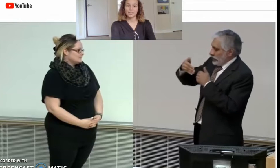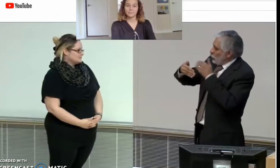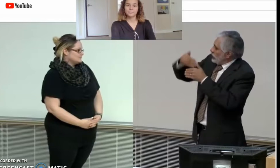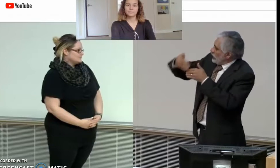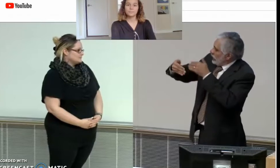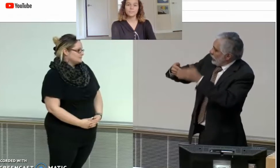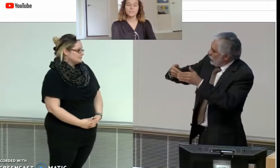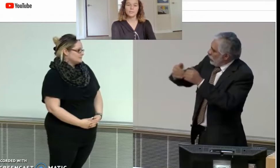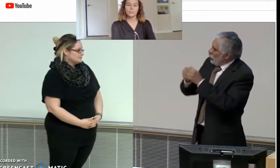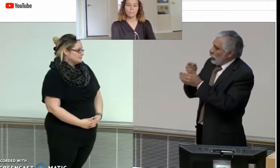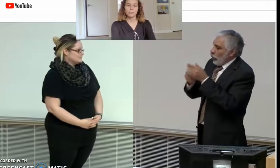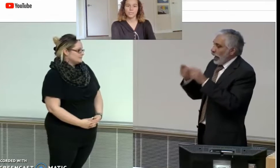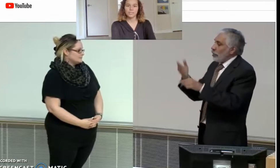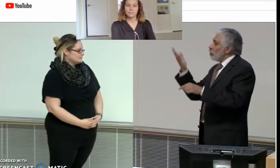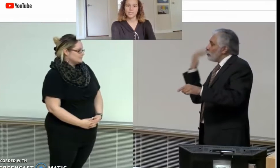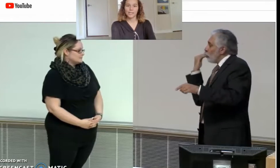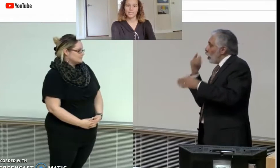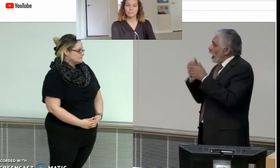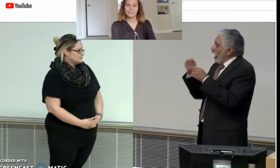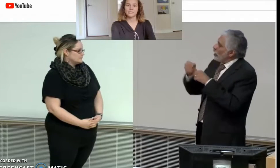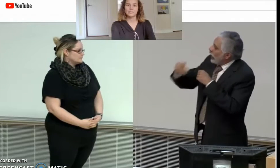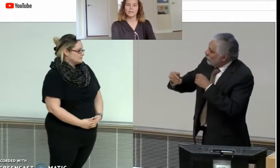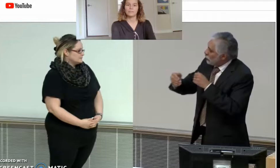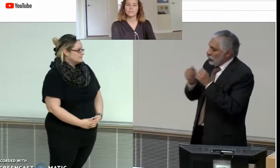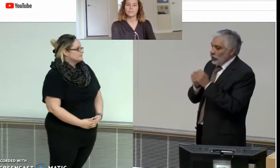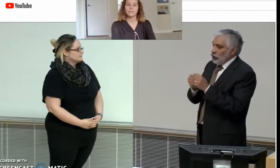there. And the problems just keep stacking up against themselves.